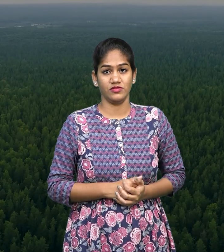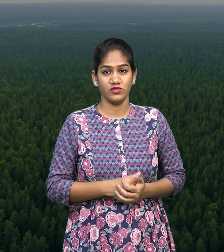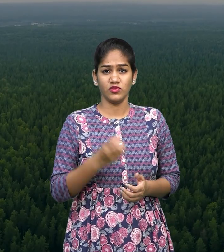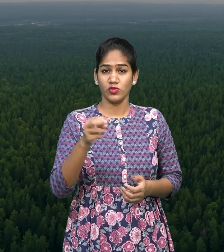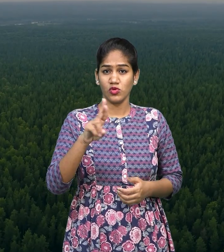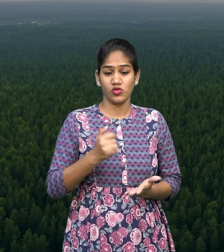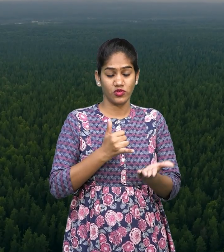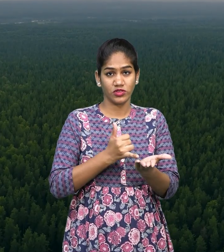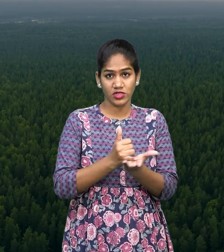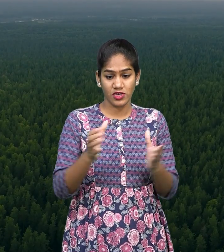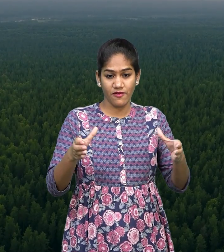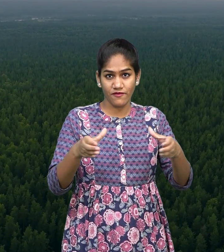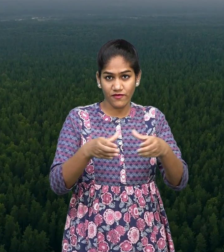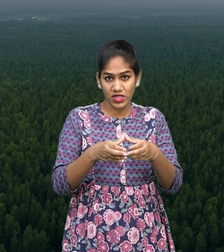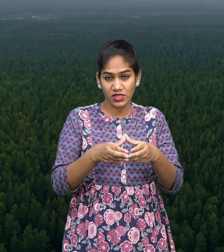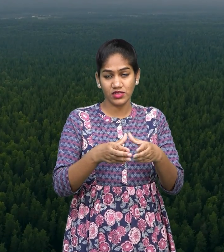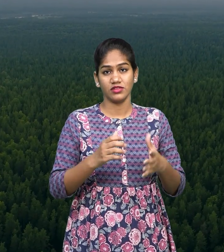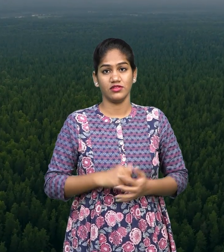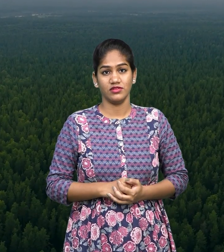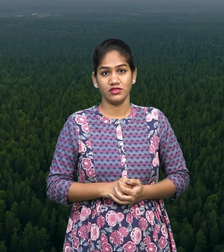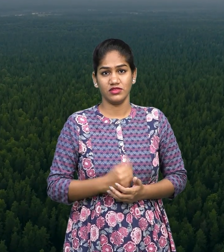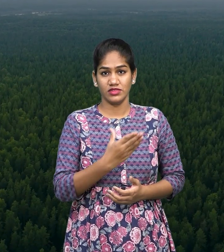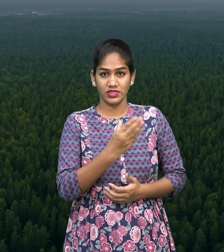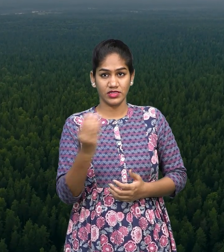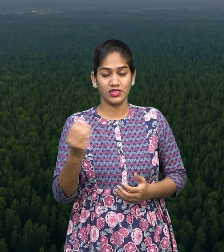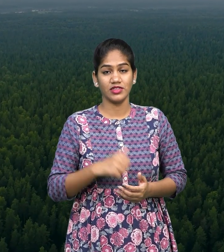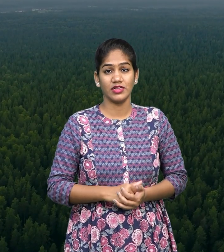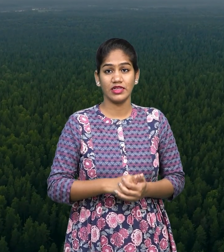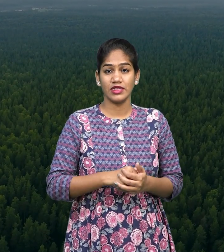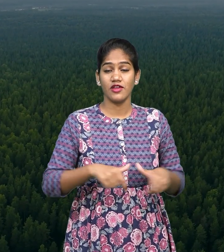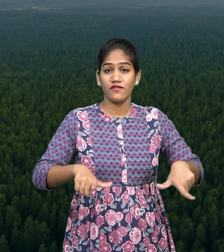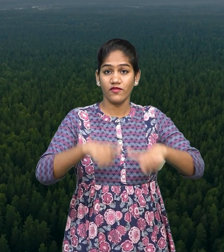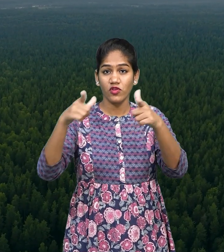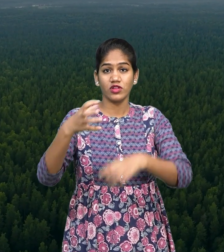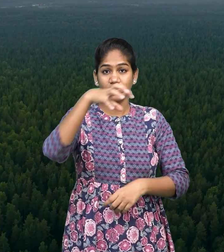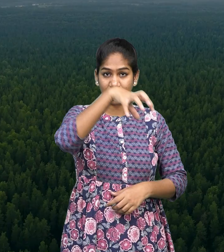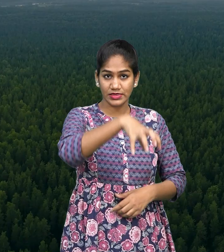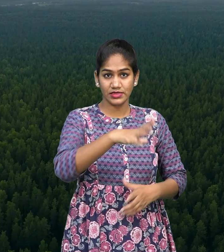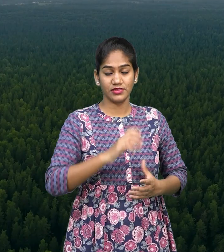or village communities and the Forest Department